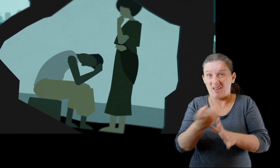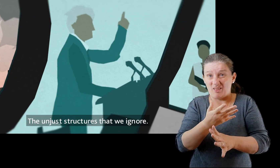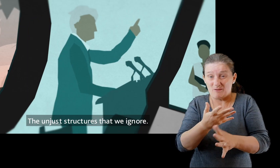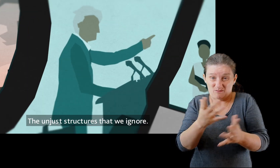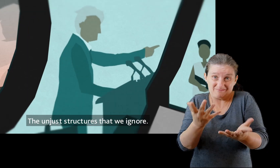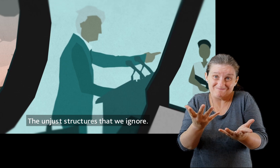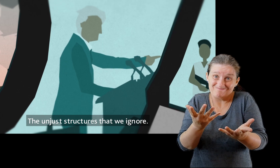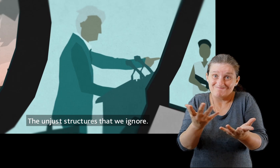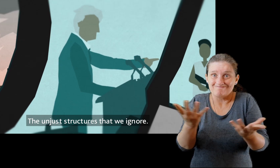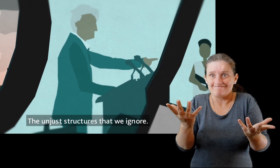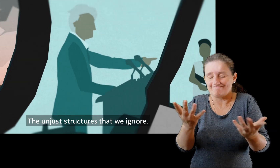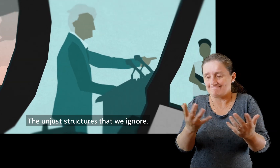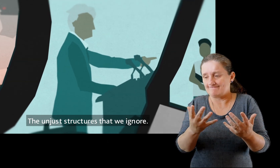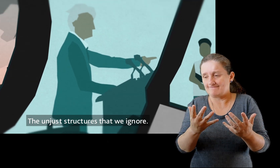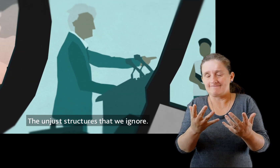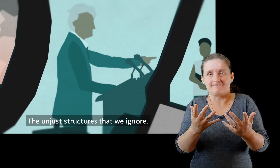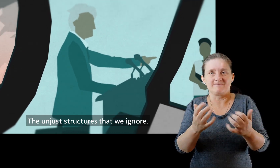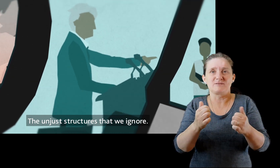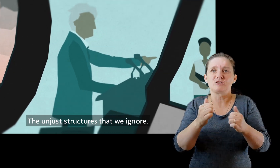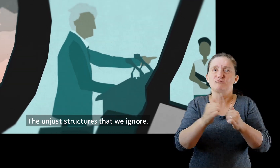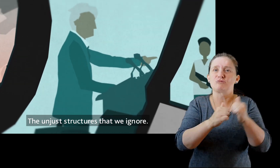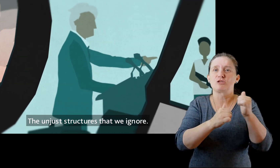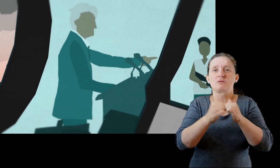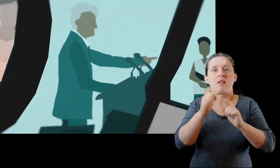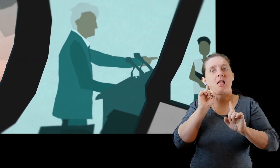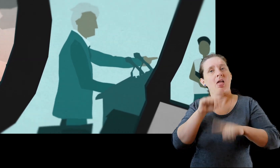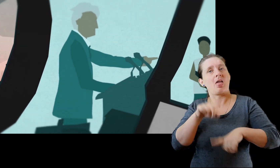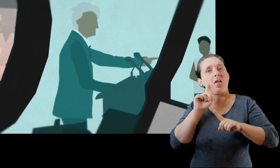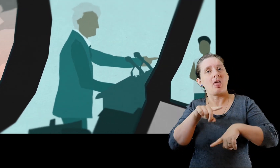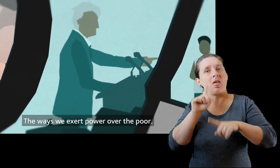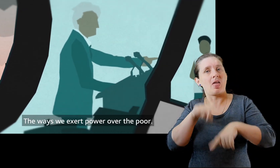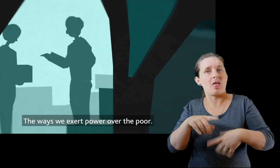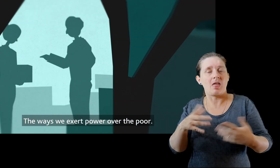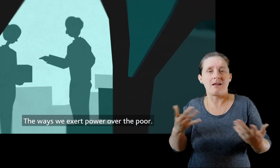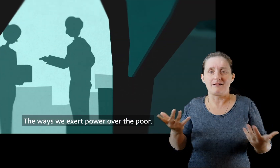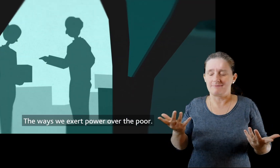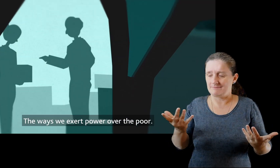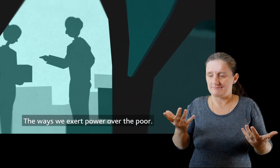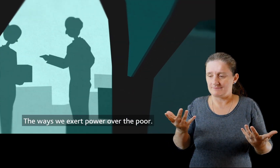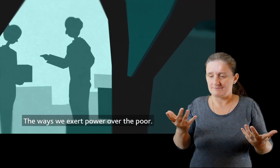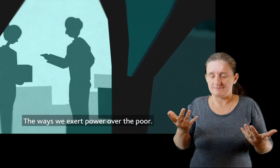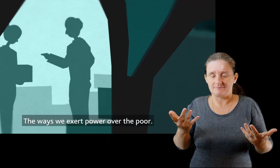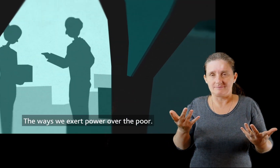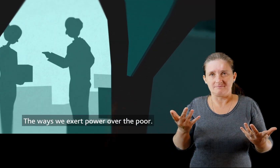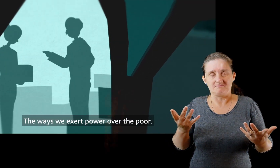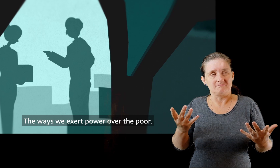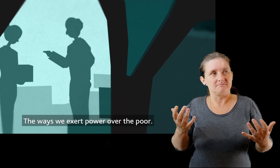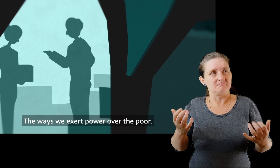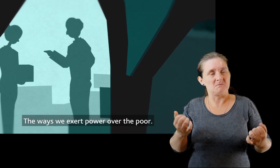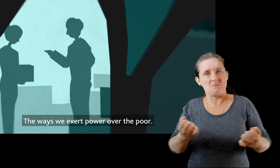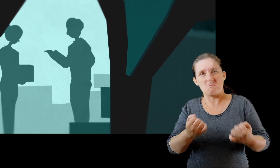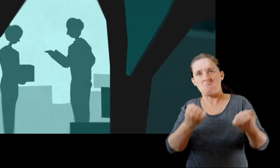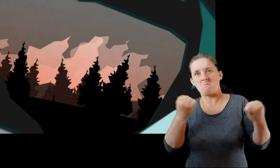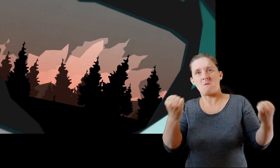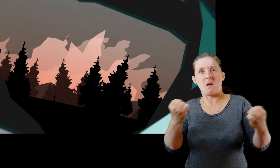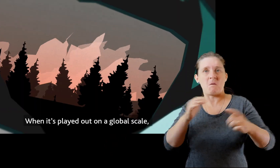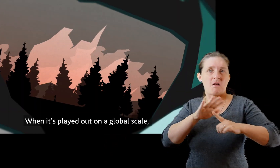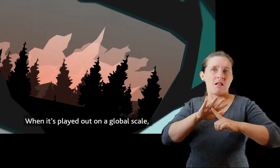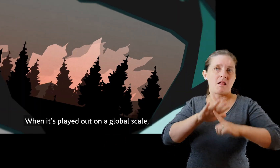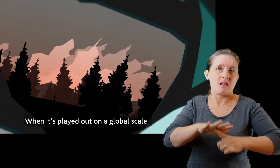The unjust structures that we ignore? The ways we exert power over the poor? When it's